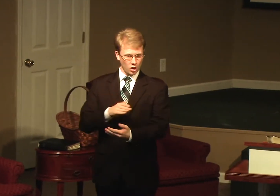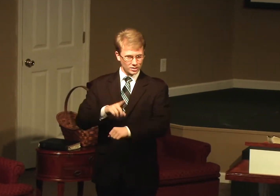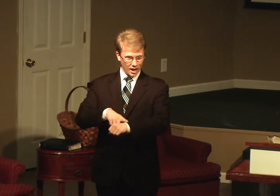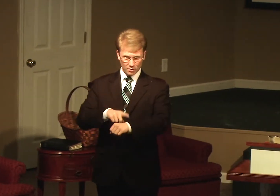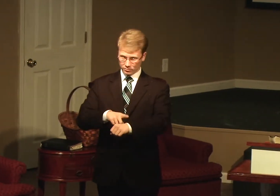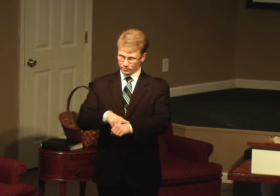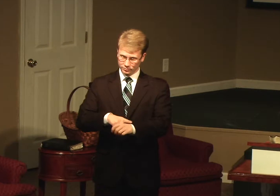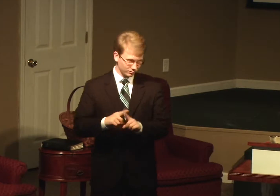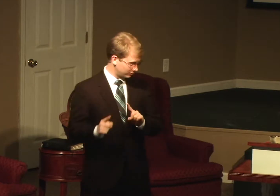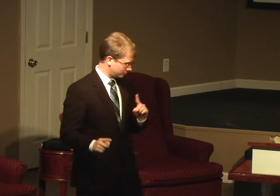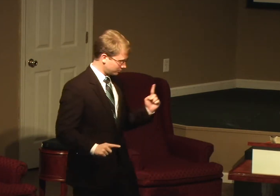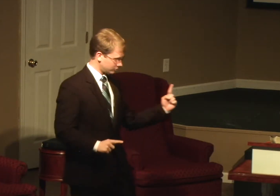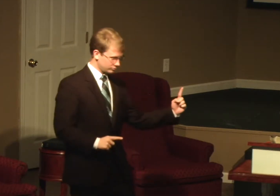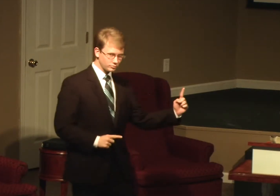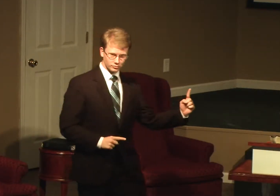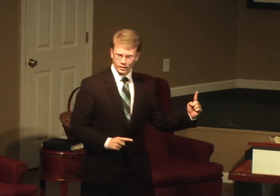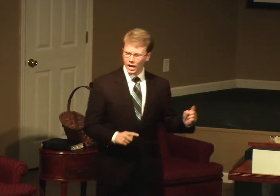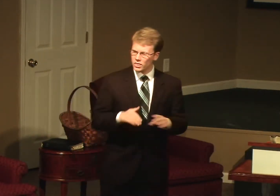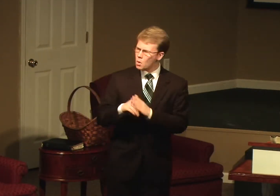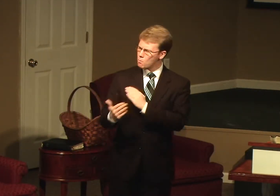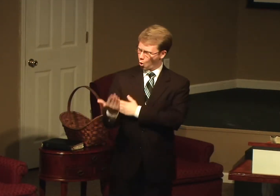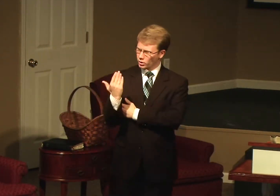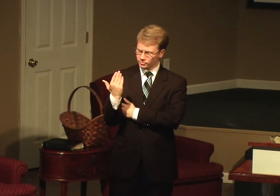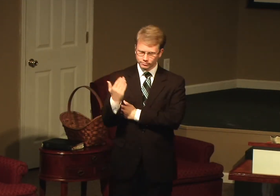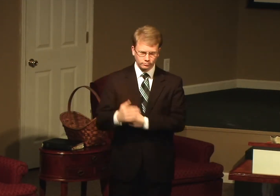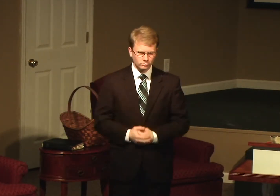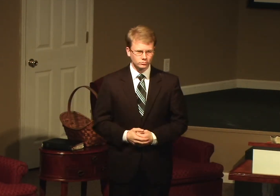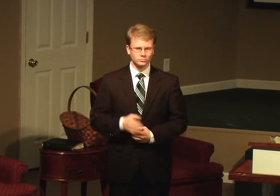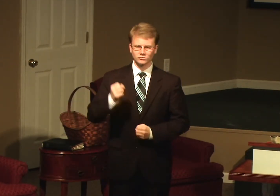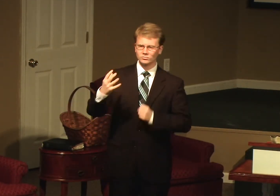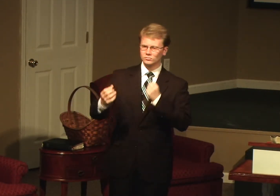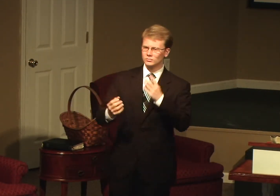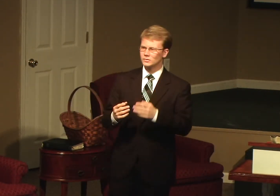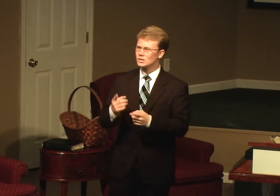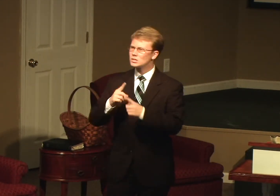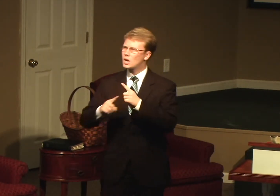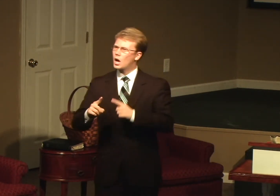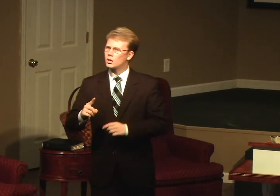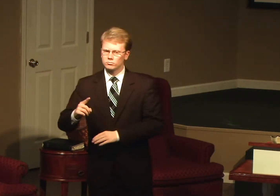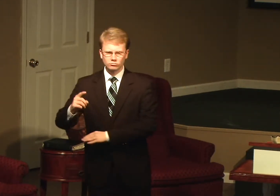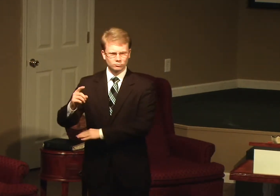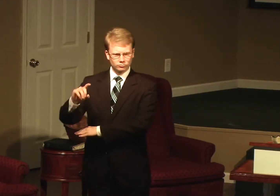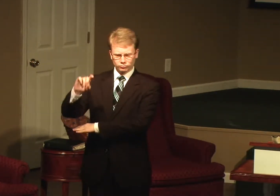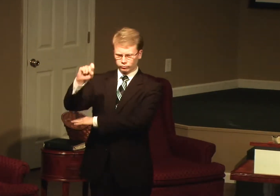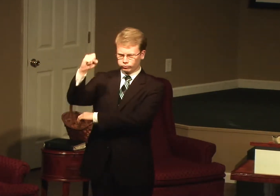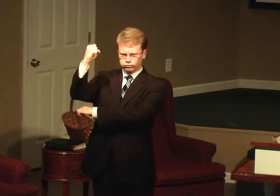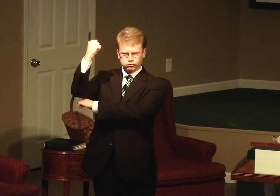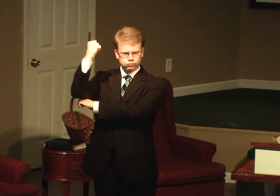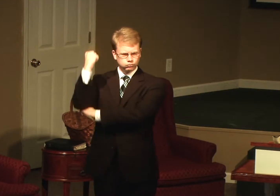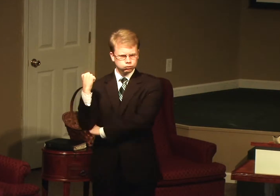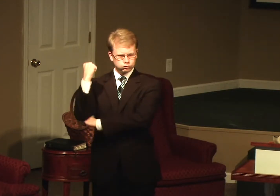they were doing the song during the singing time this morning. And he signed this